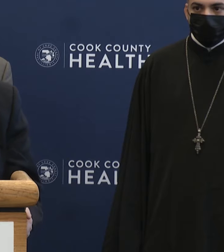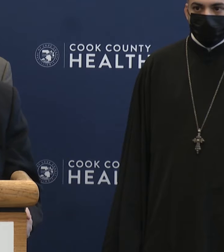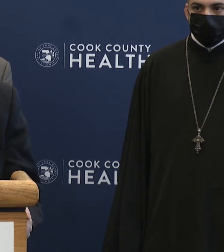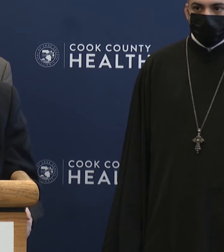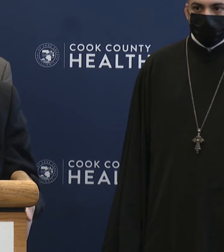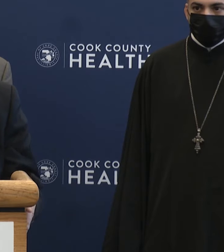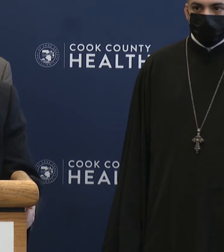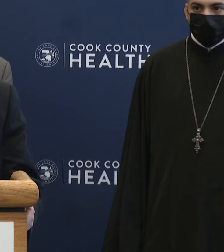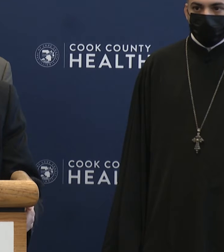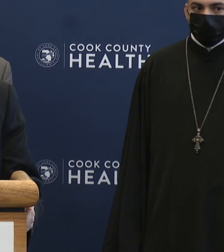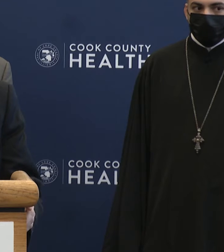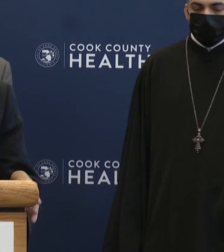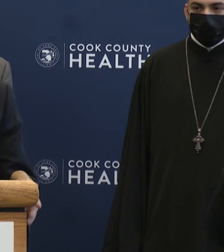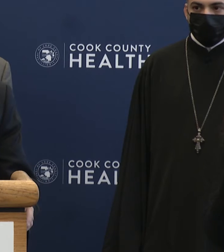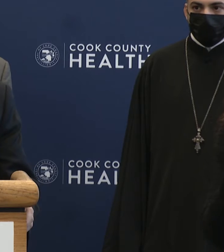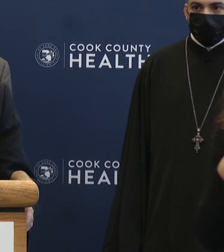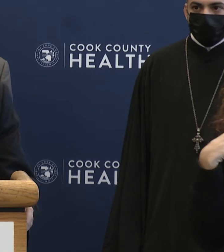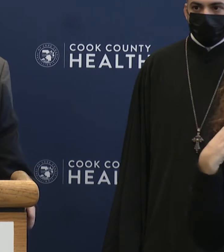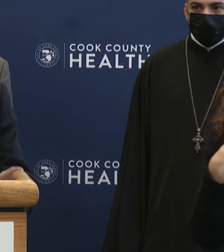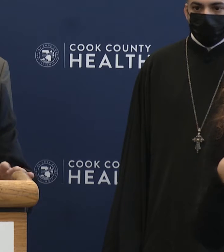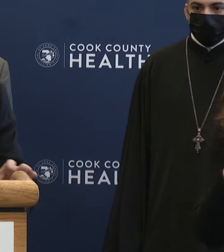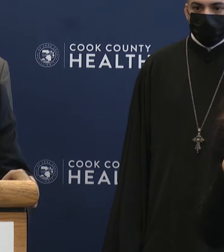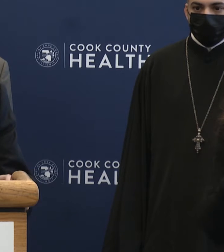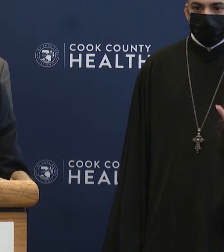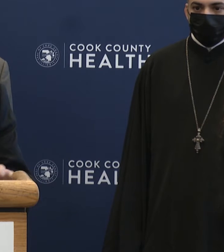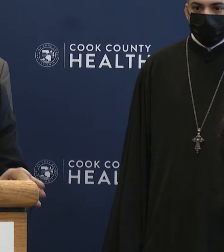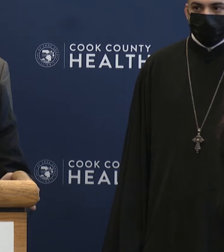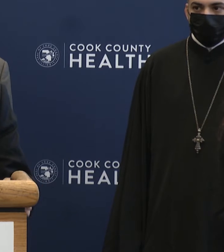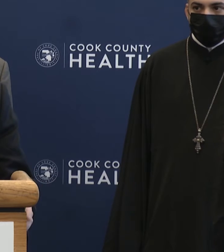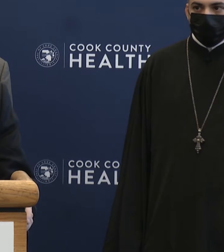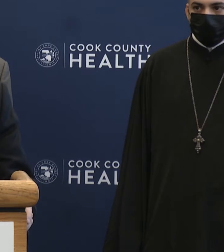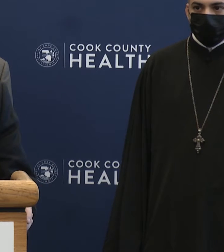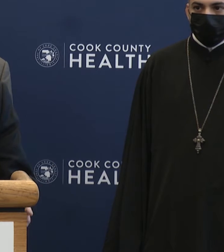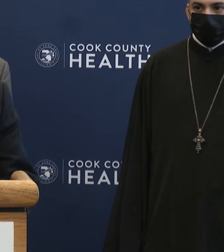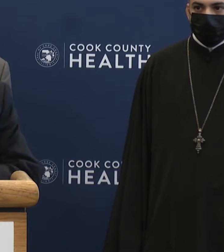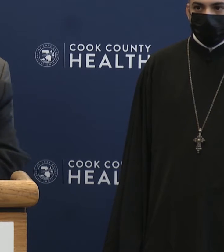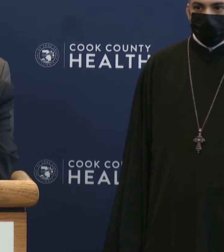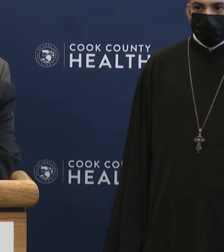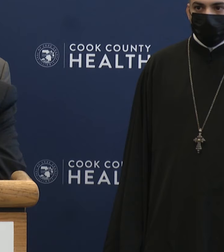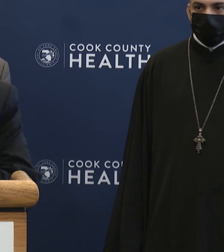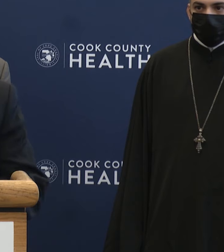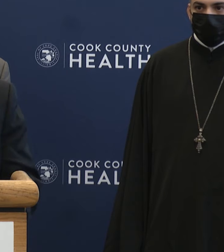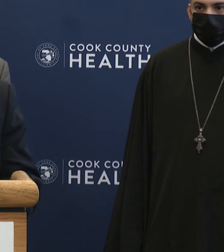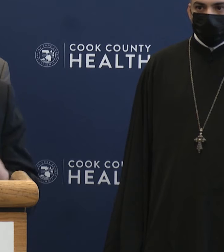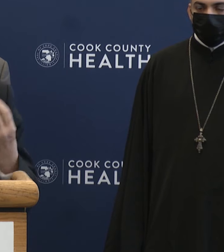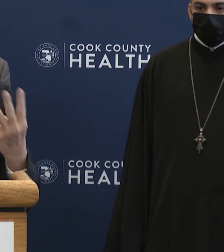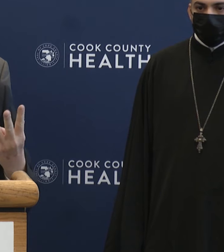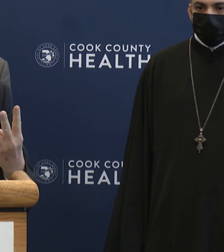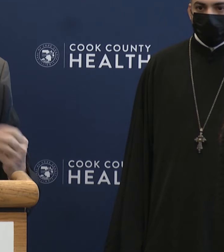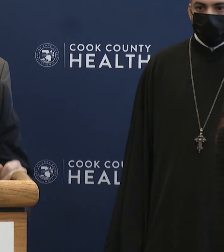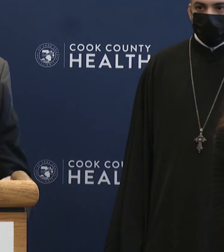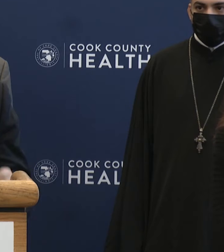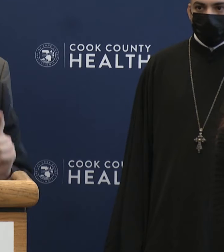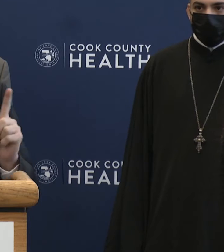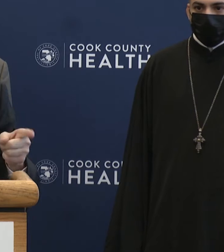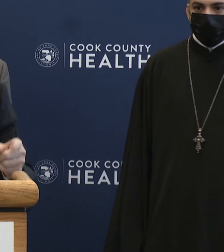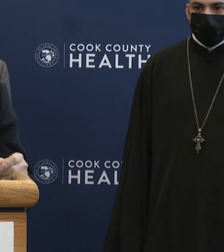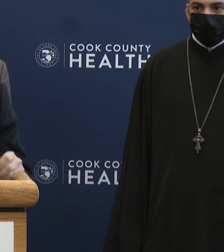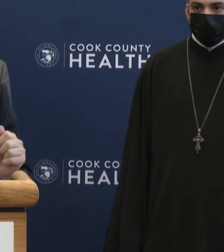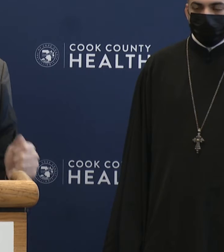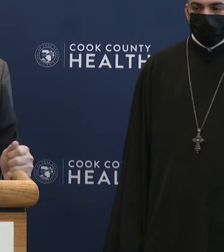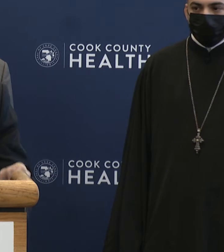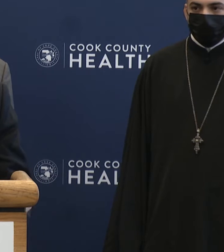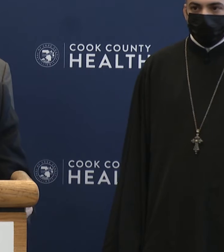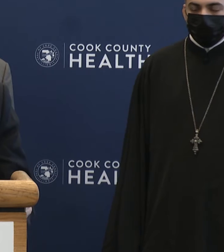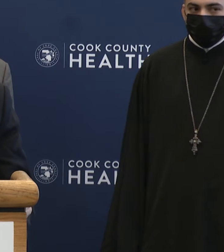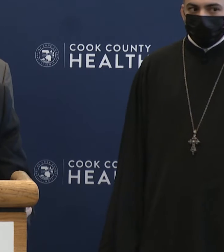c'est très important que vous pouvez recevoir la jab trois fois et